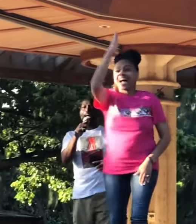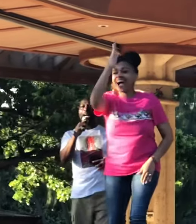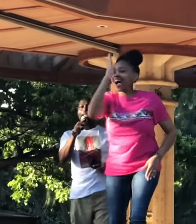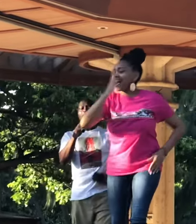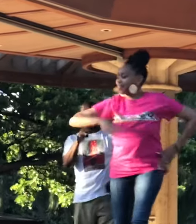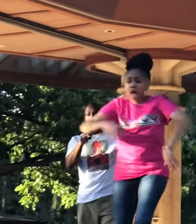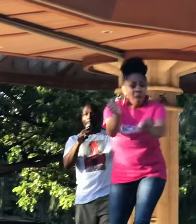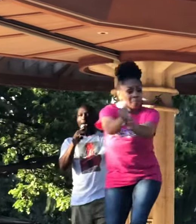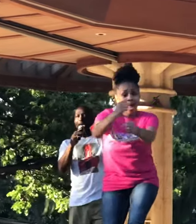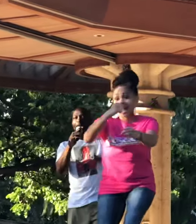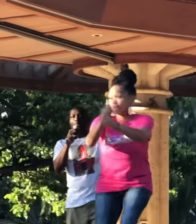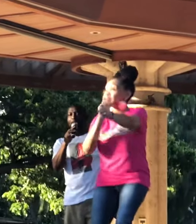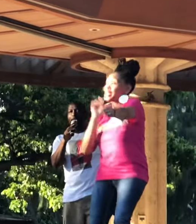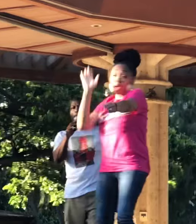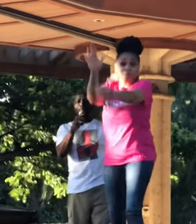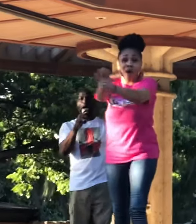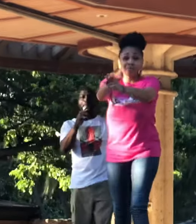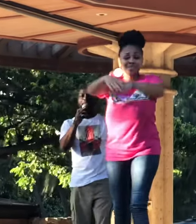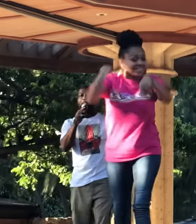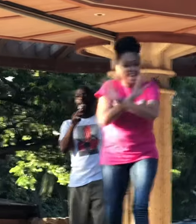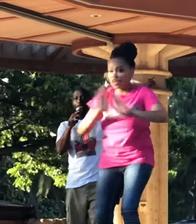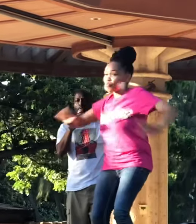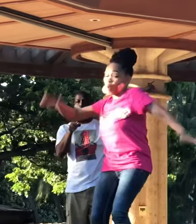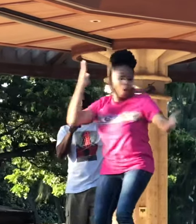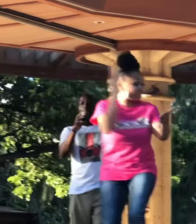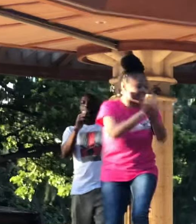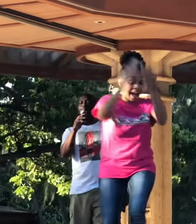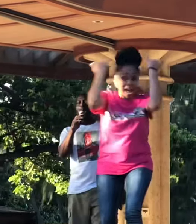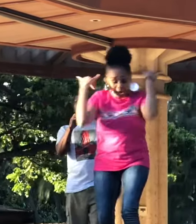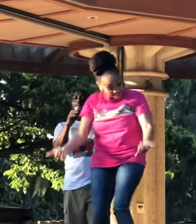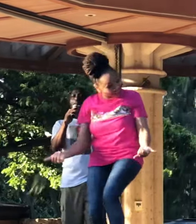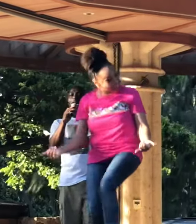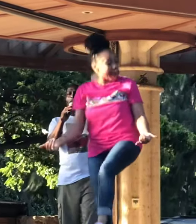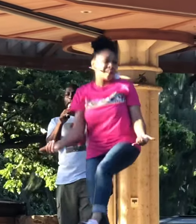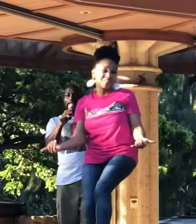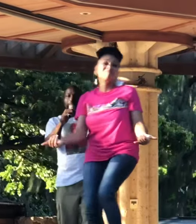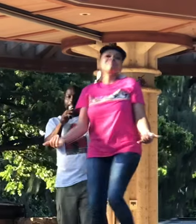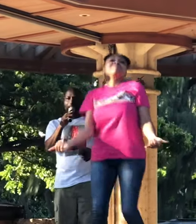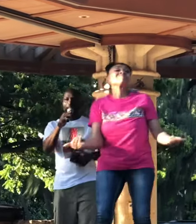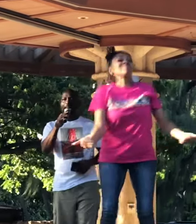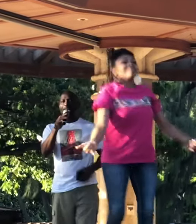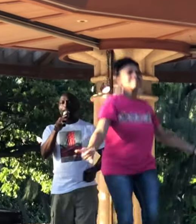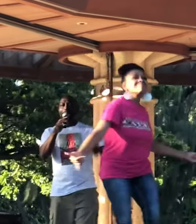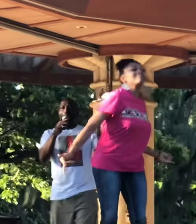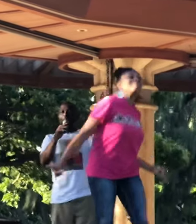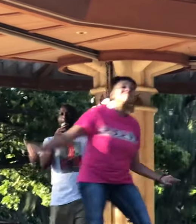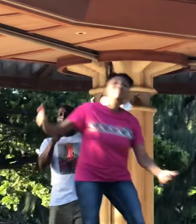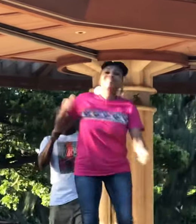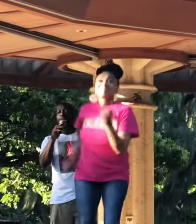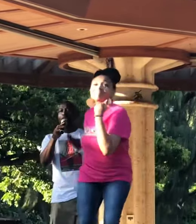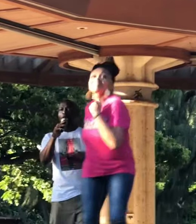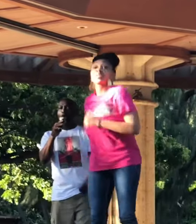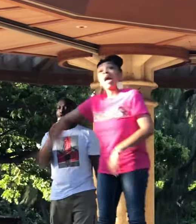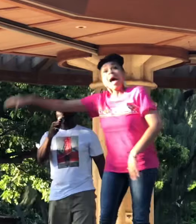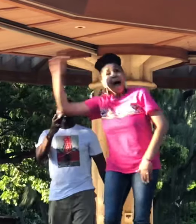My God, make me a promise and it won't stop now. Sing it again.